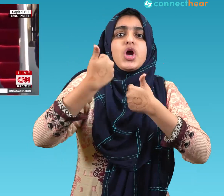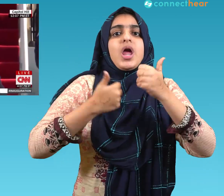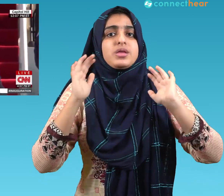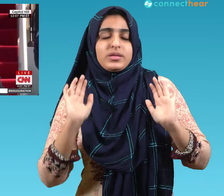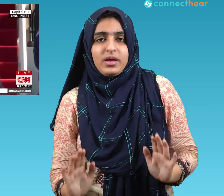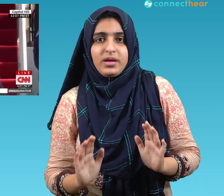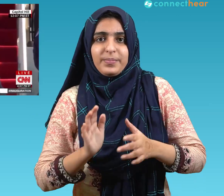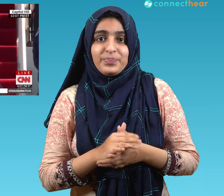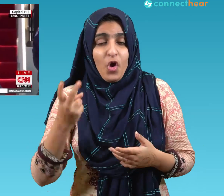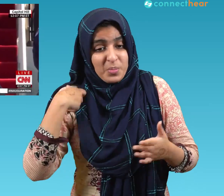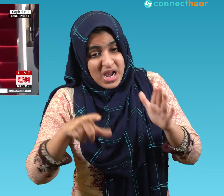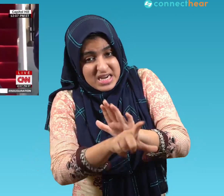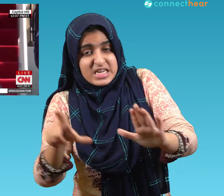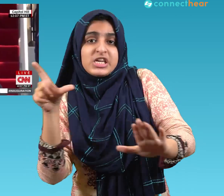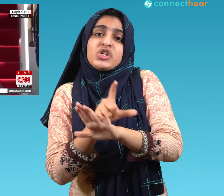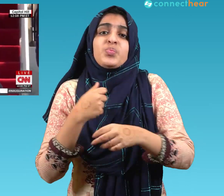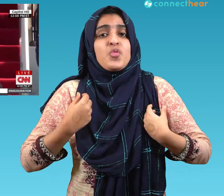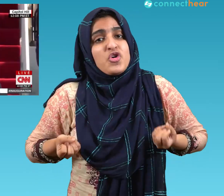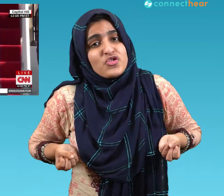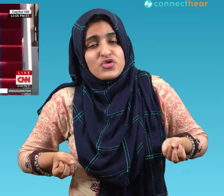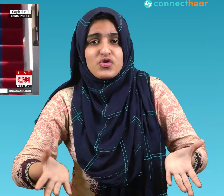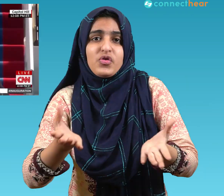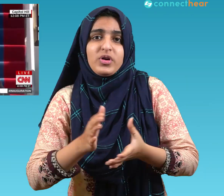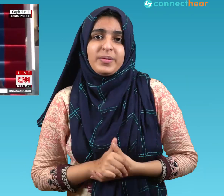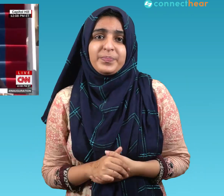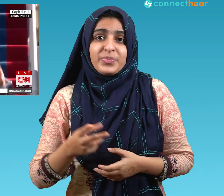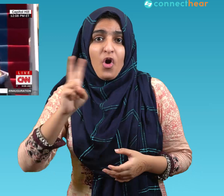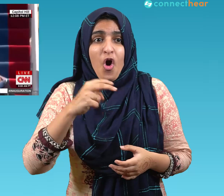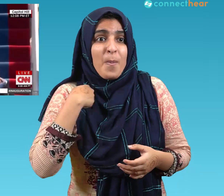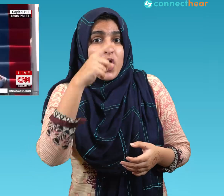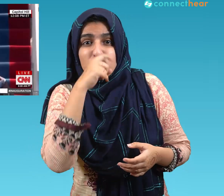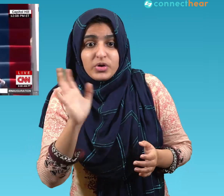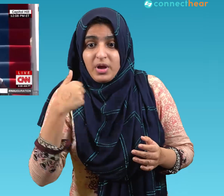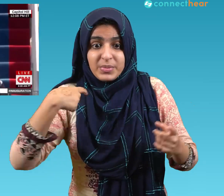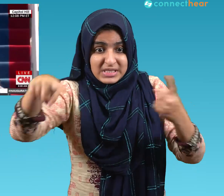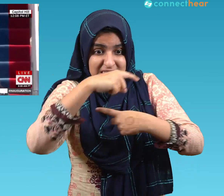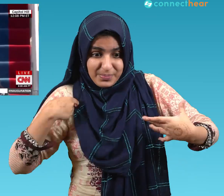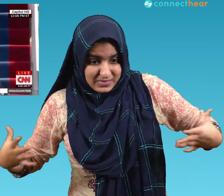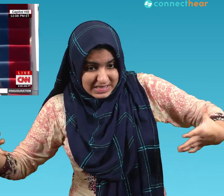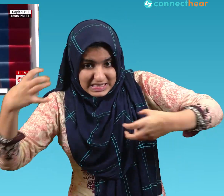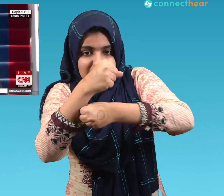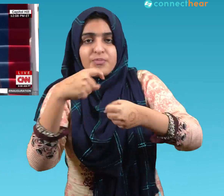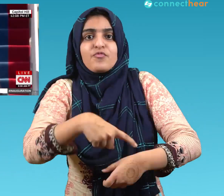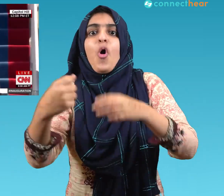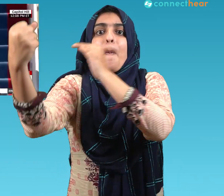And we'll lead not merely by the example of our power, but by the power of our